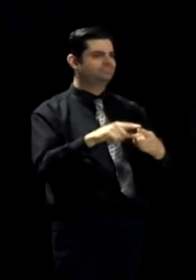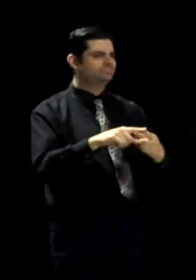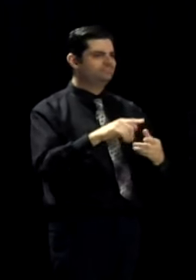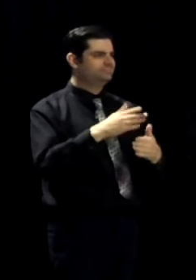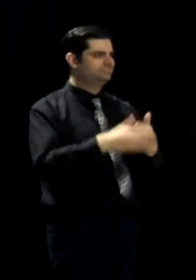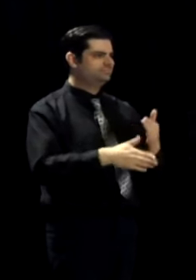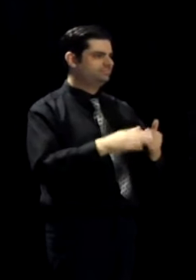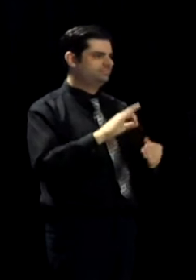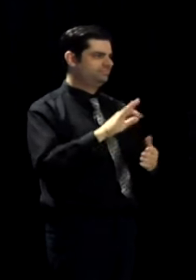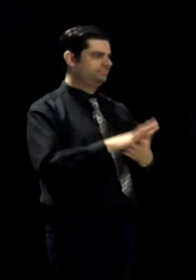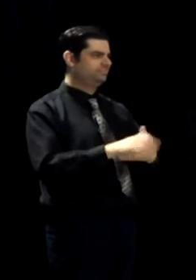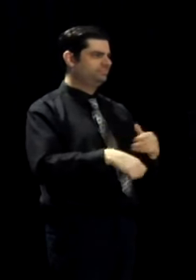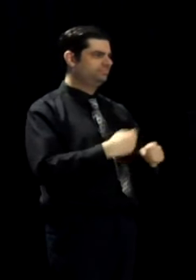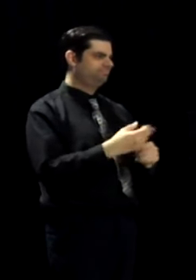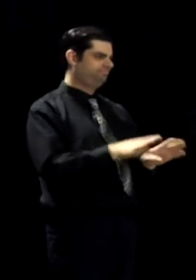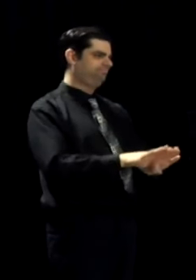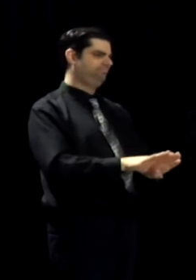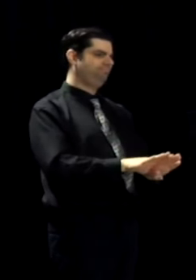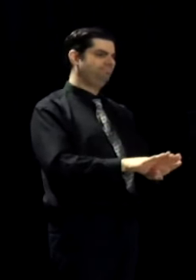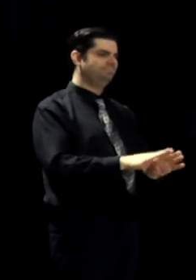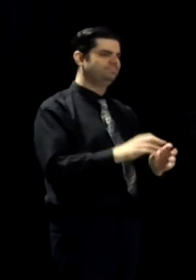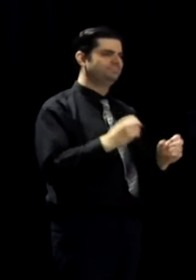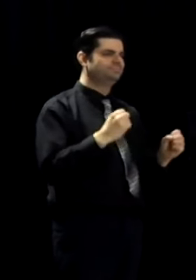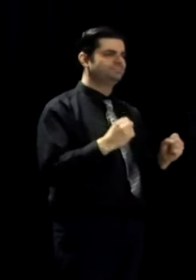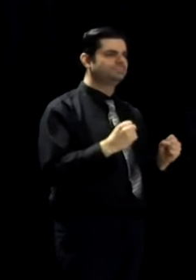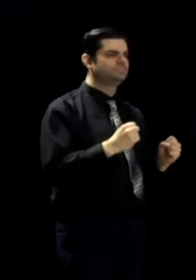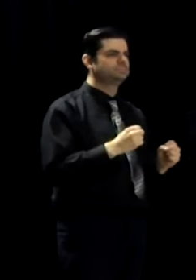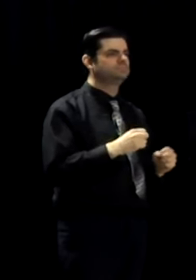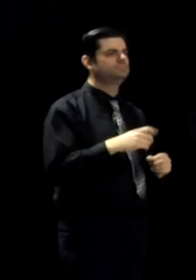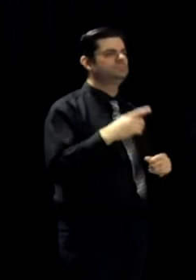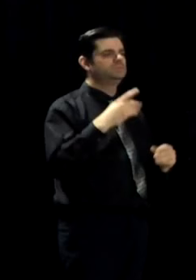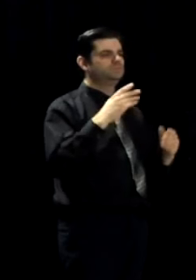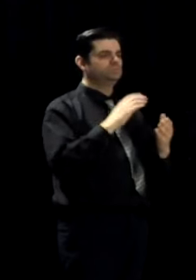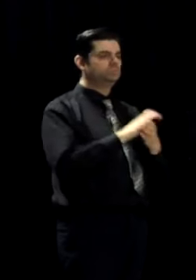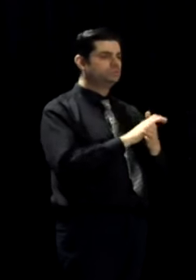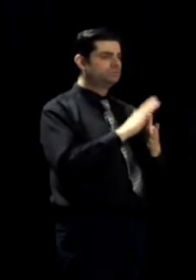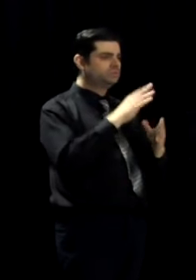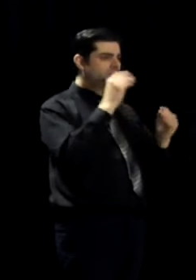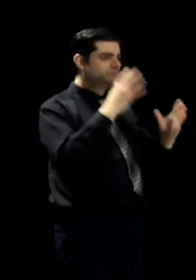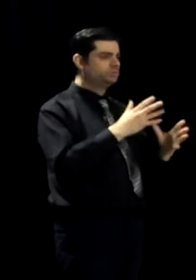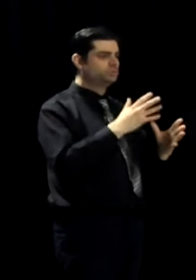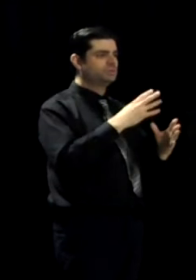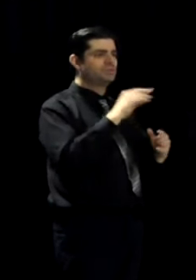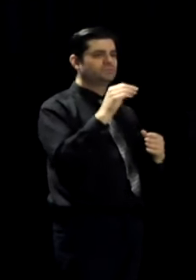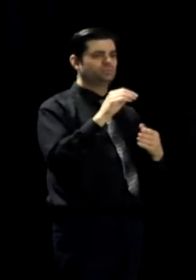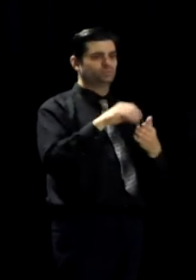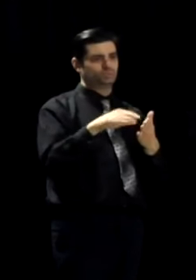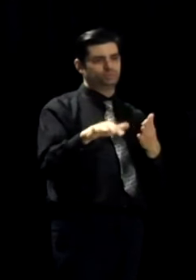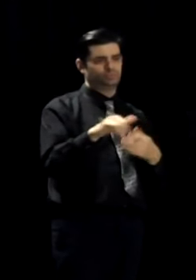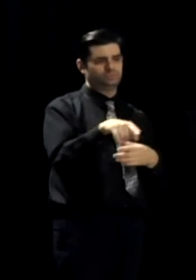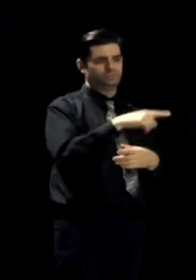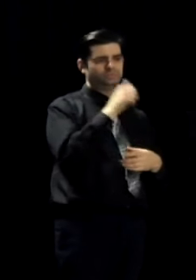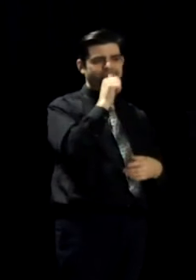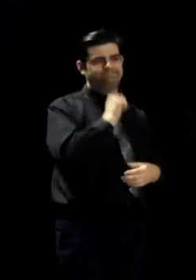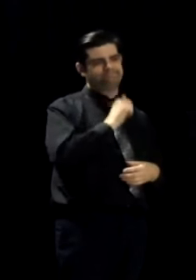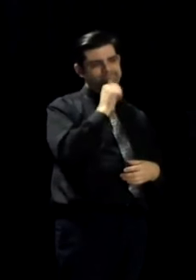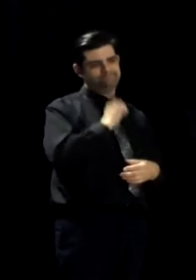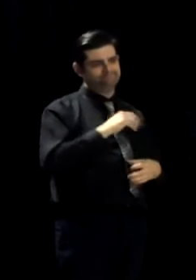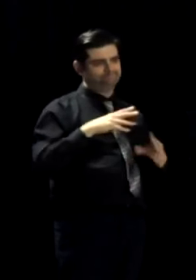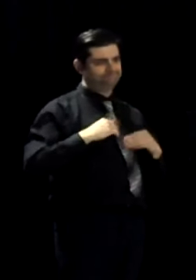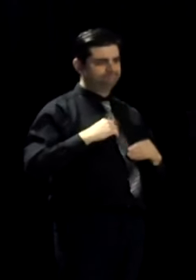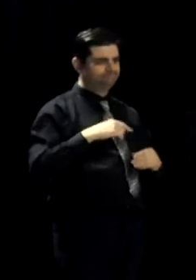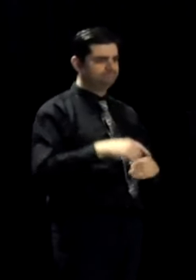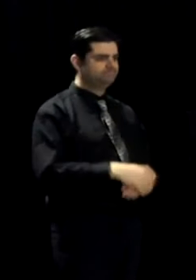give a big shout out to our teachers and our educators and our students as well. And just thank everybody and encourage everybody to continue to